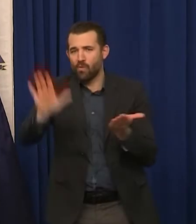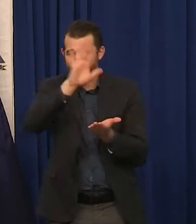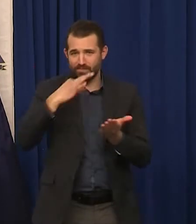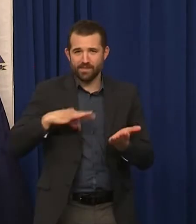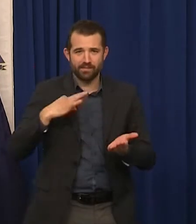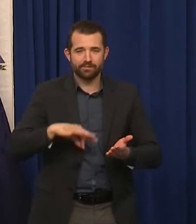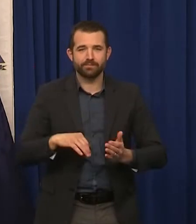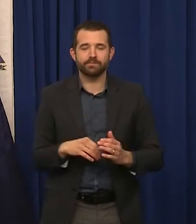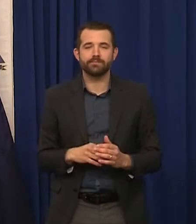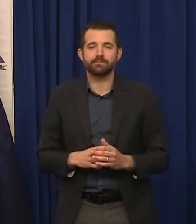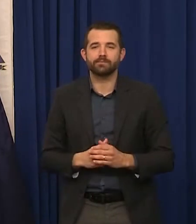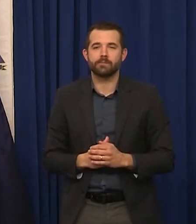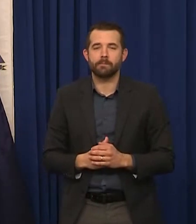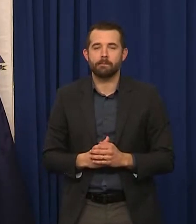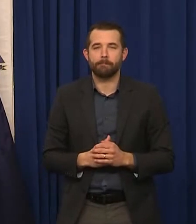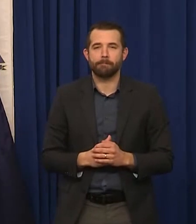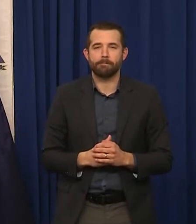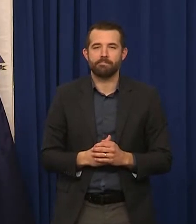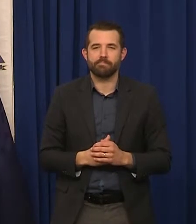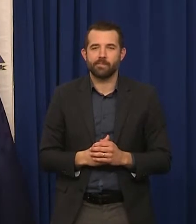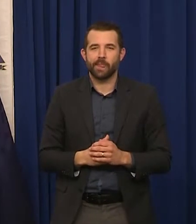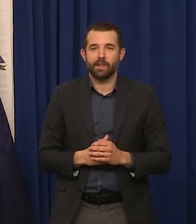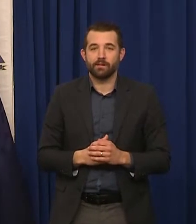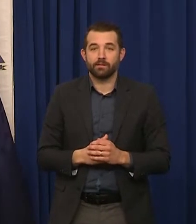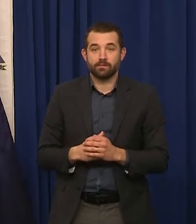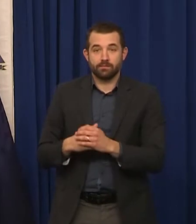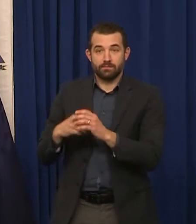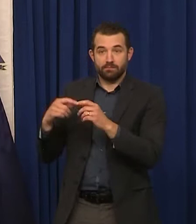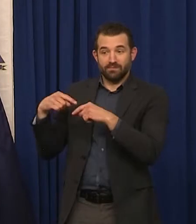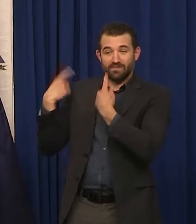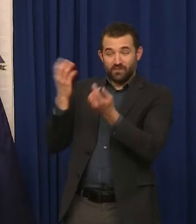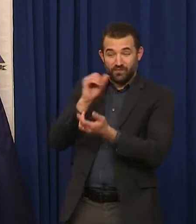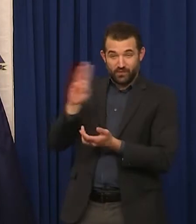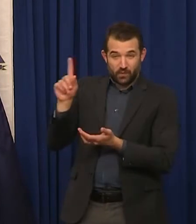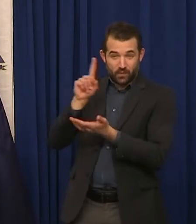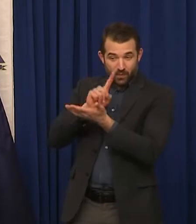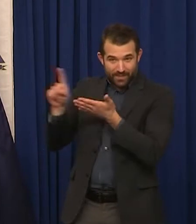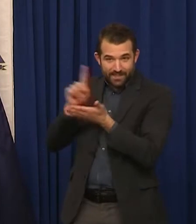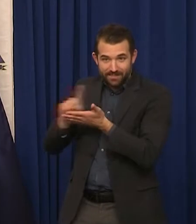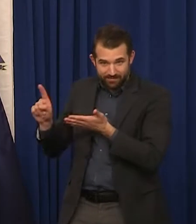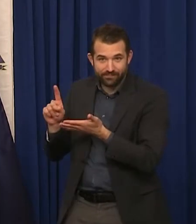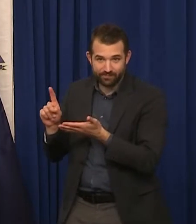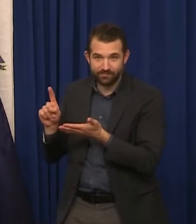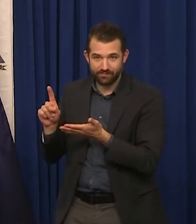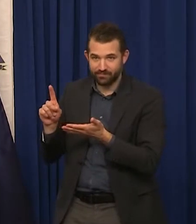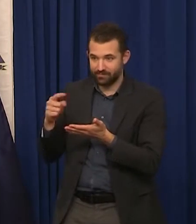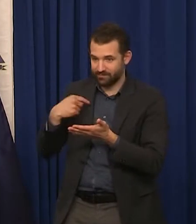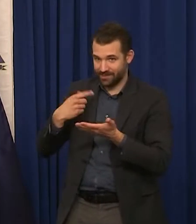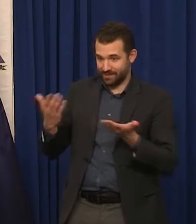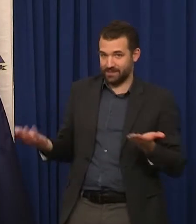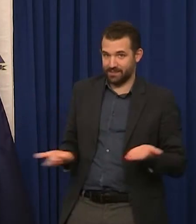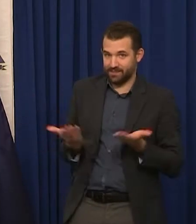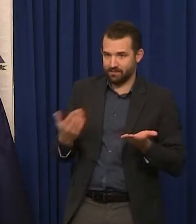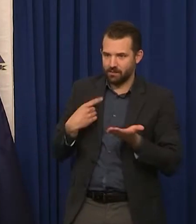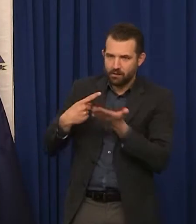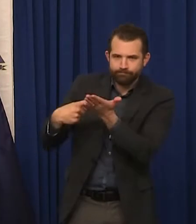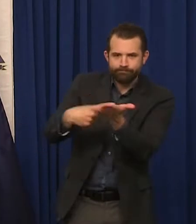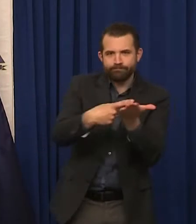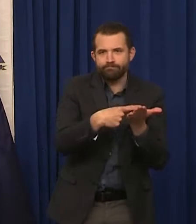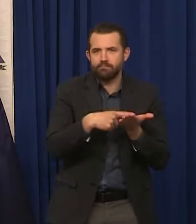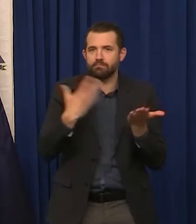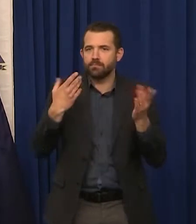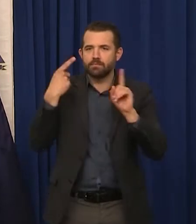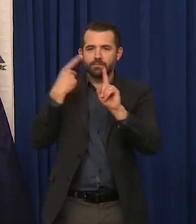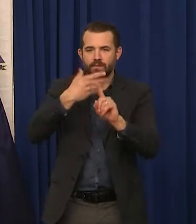For the past several weeks, we've talked a lot about the work that frontline healthcare providers are doing to